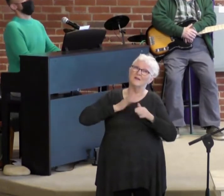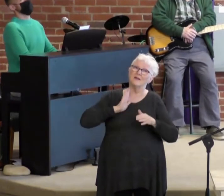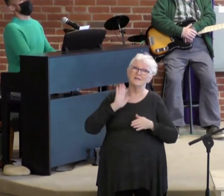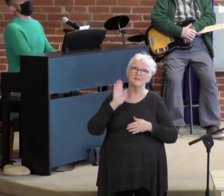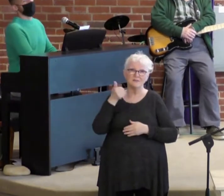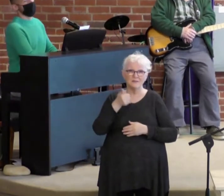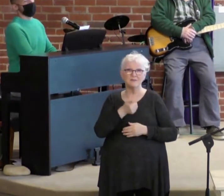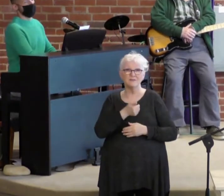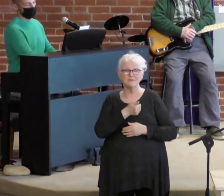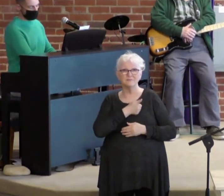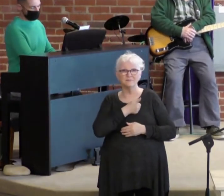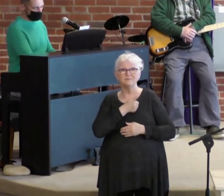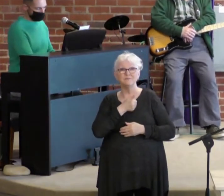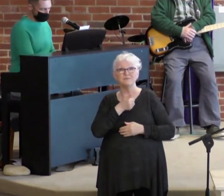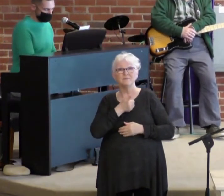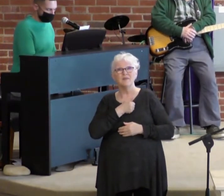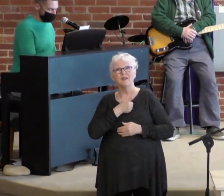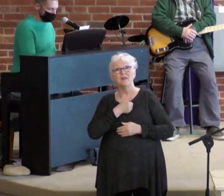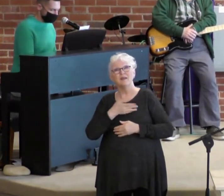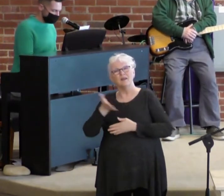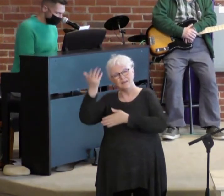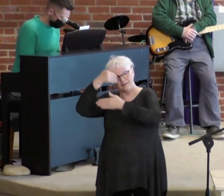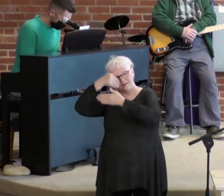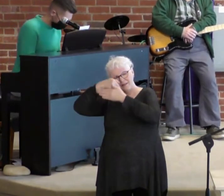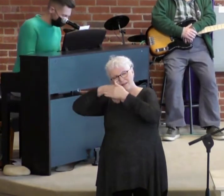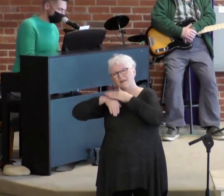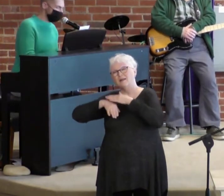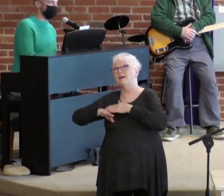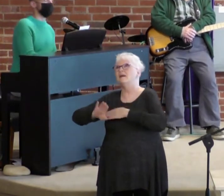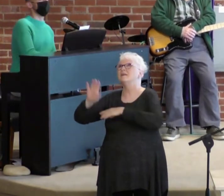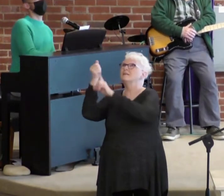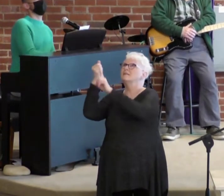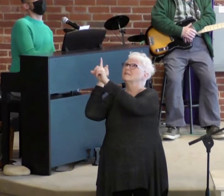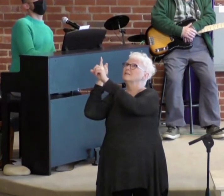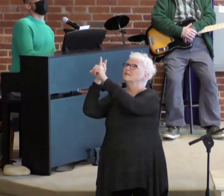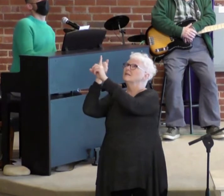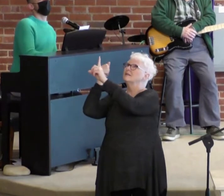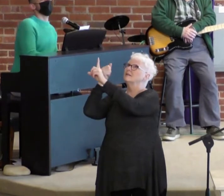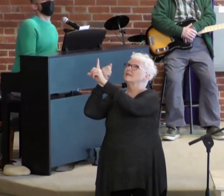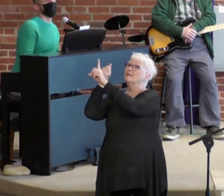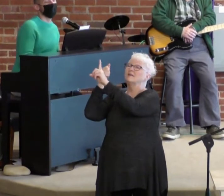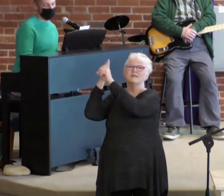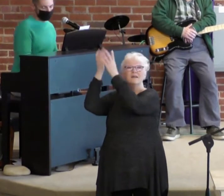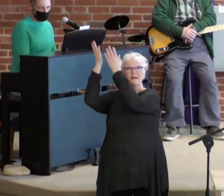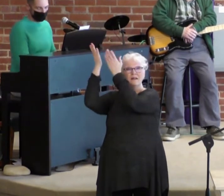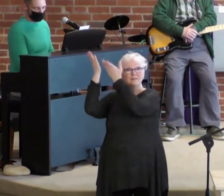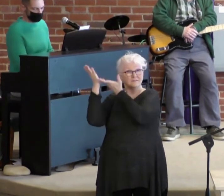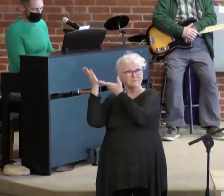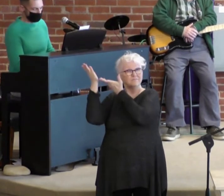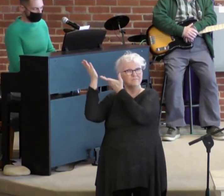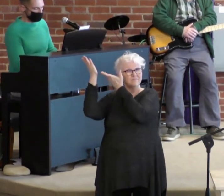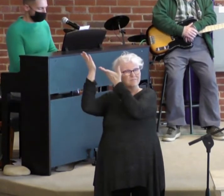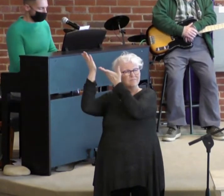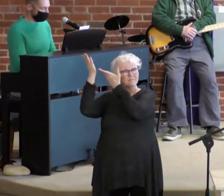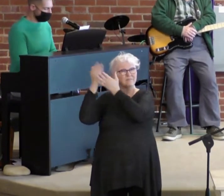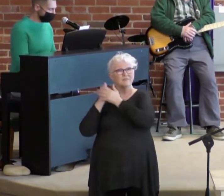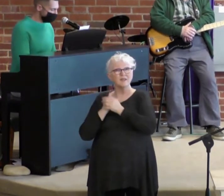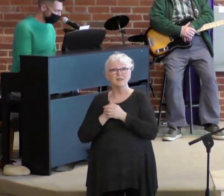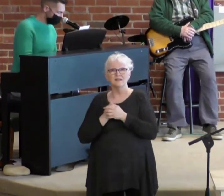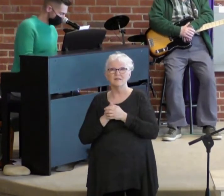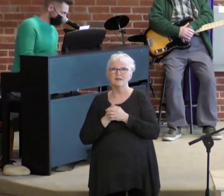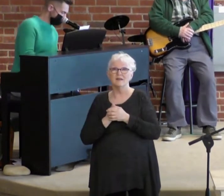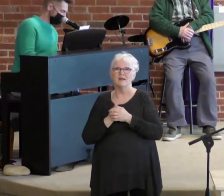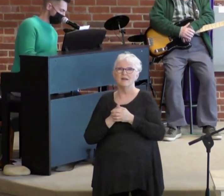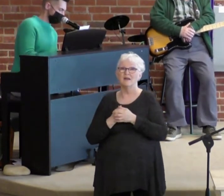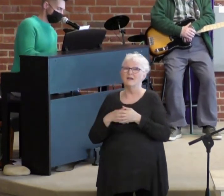hideth my soul in the cleft of the rock,